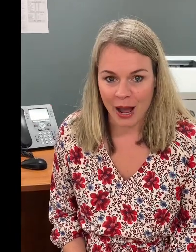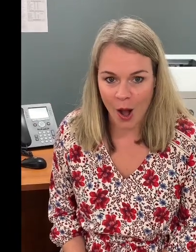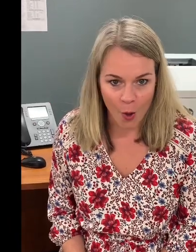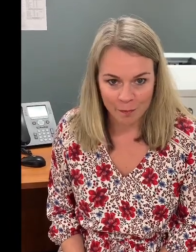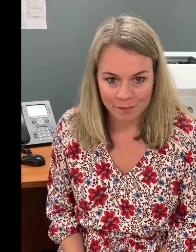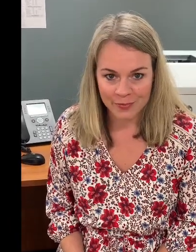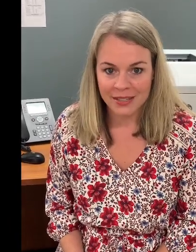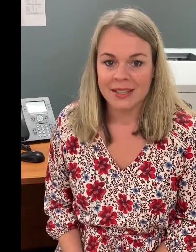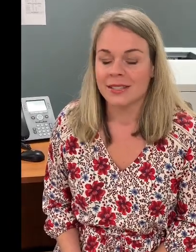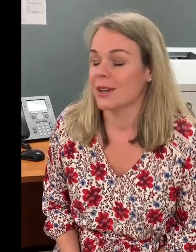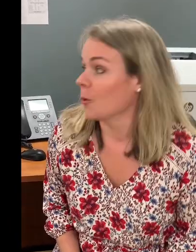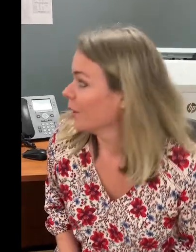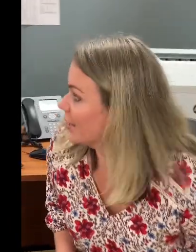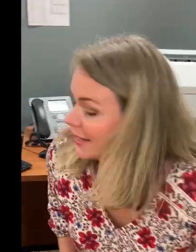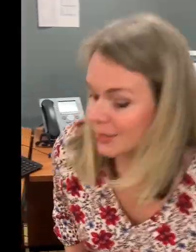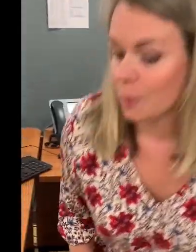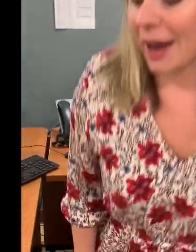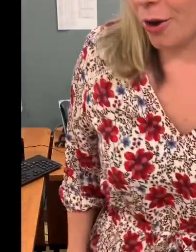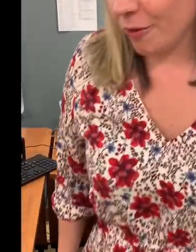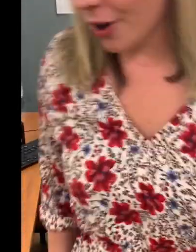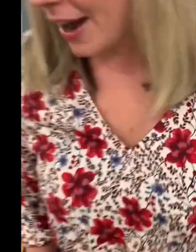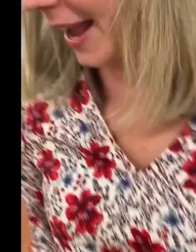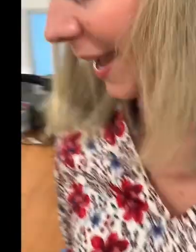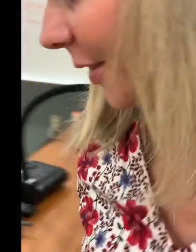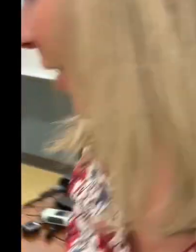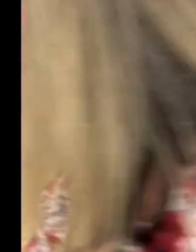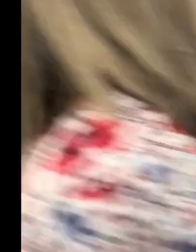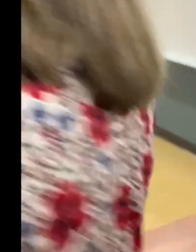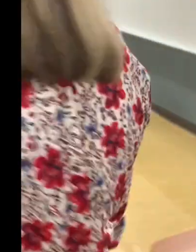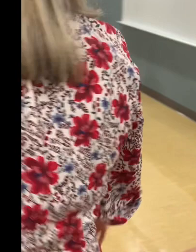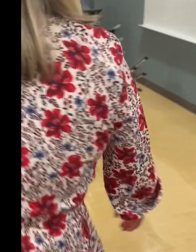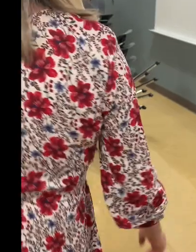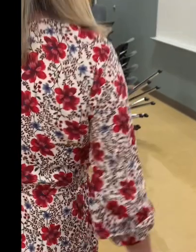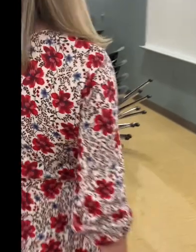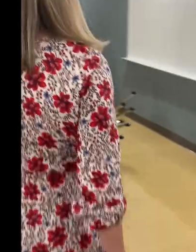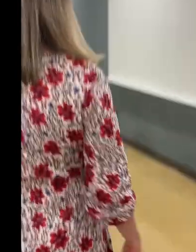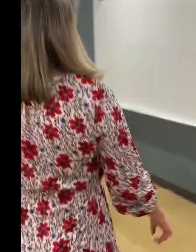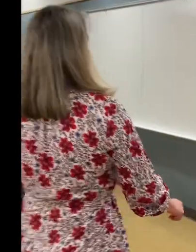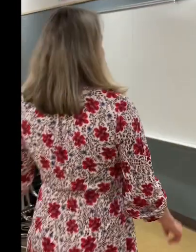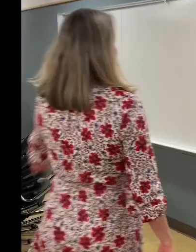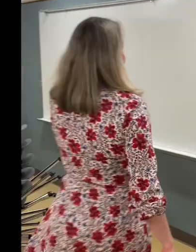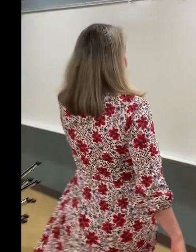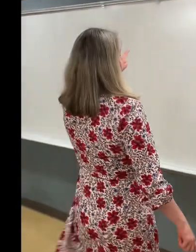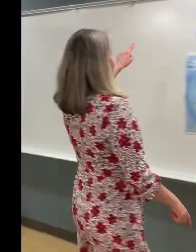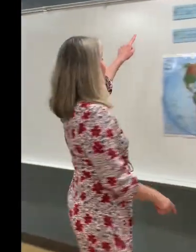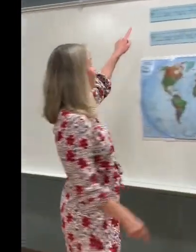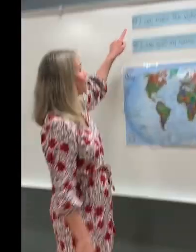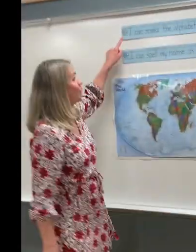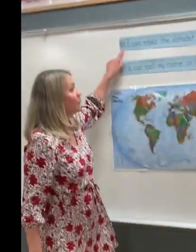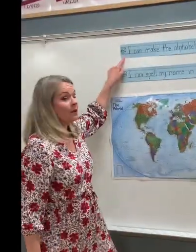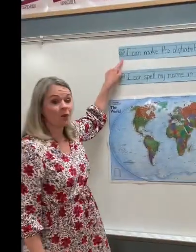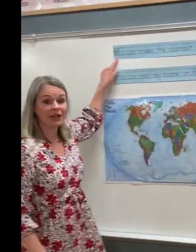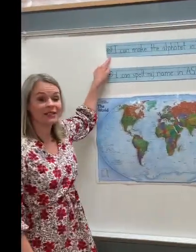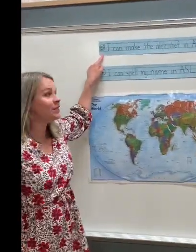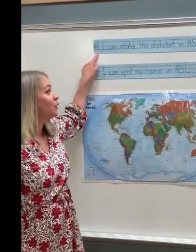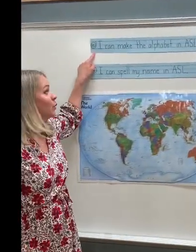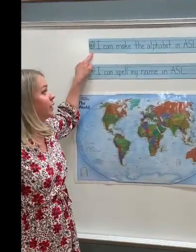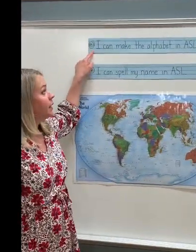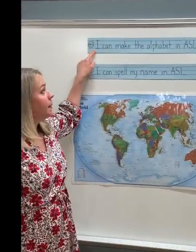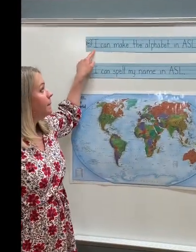home. So let's go back over and look at our targets again. Today, we wanted to make